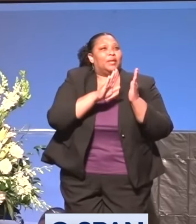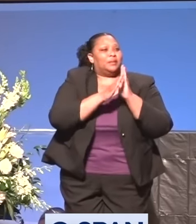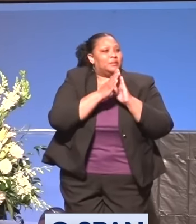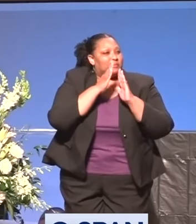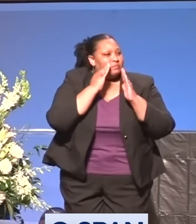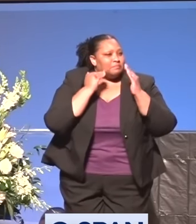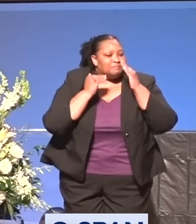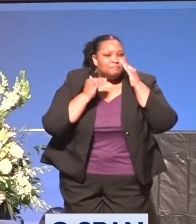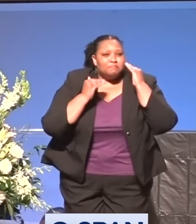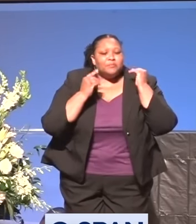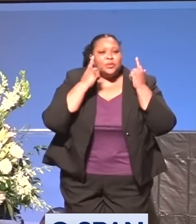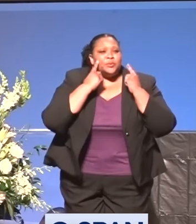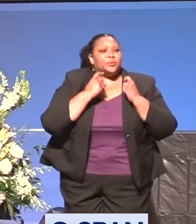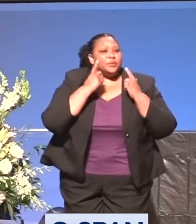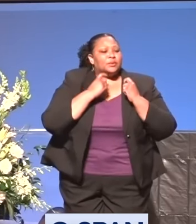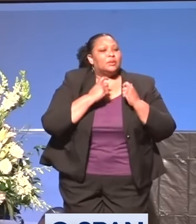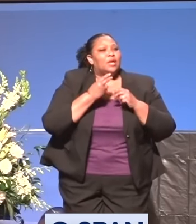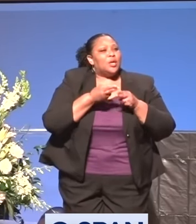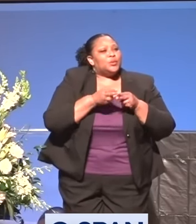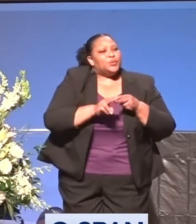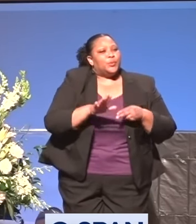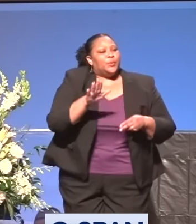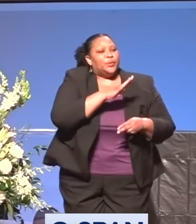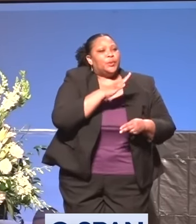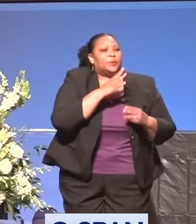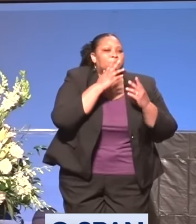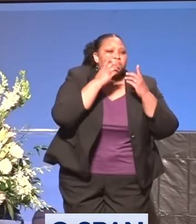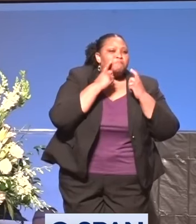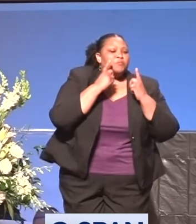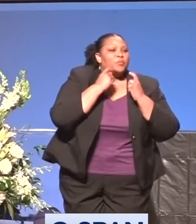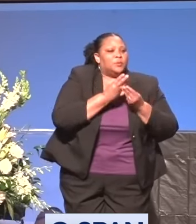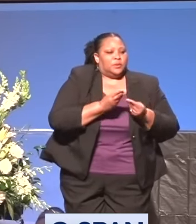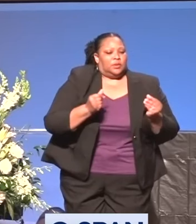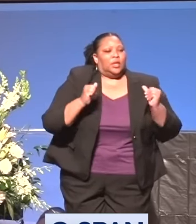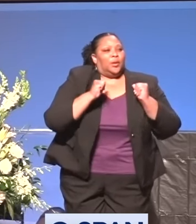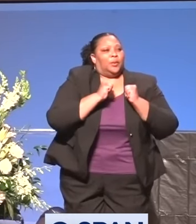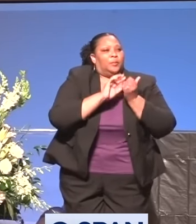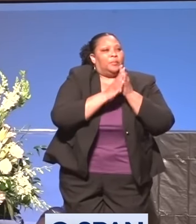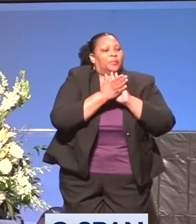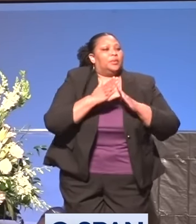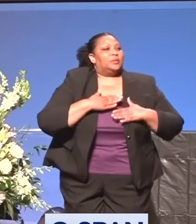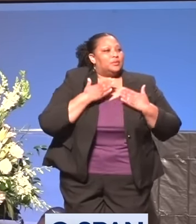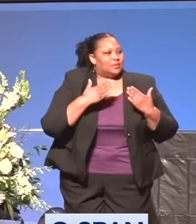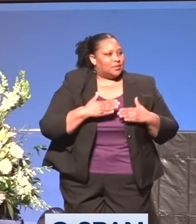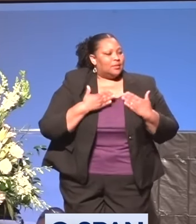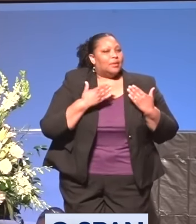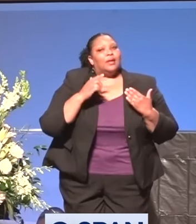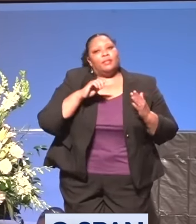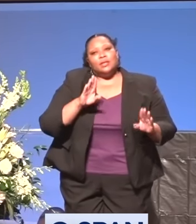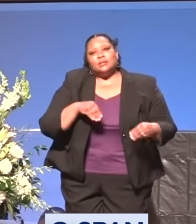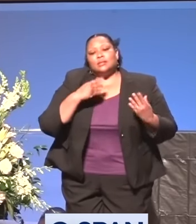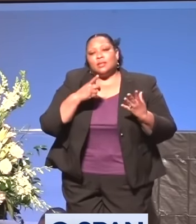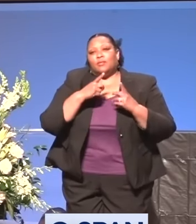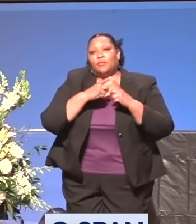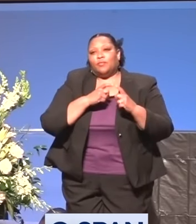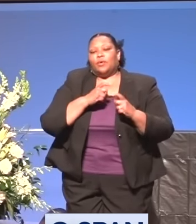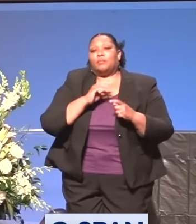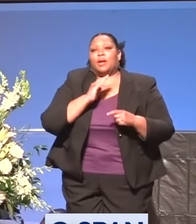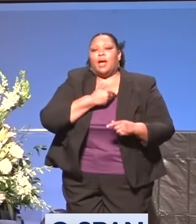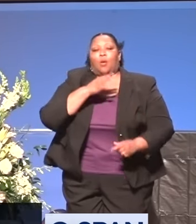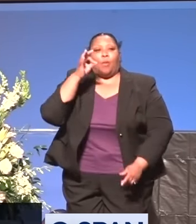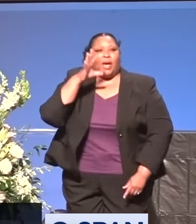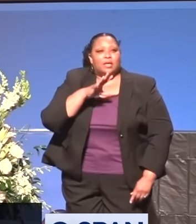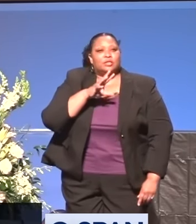eyes and soon your sorrow shall be swallowed up in joy. This is given on behalf of